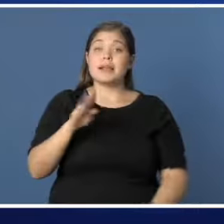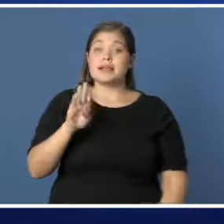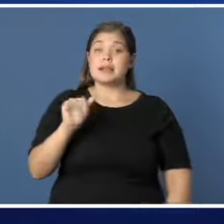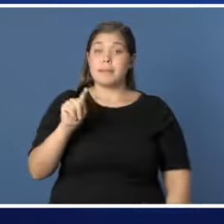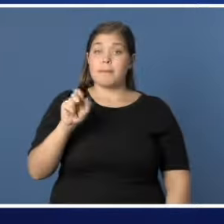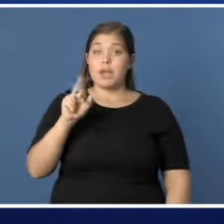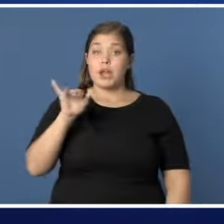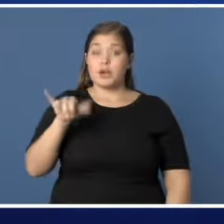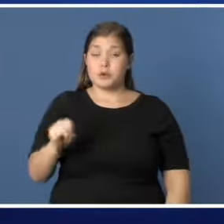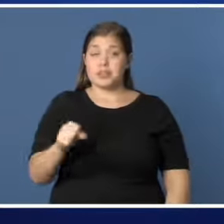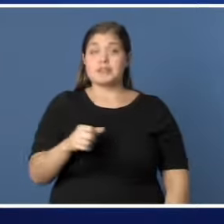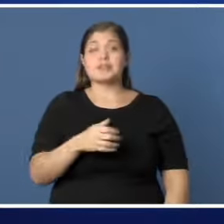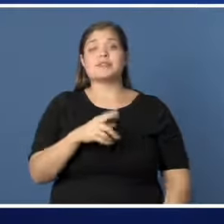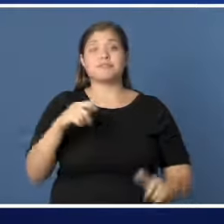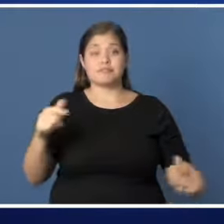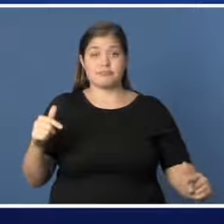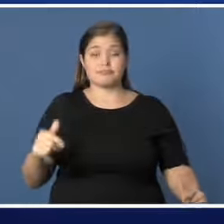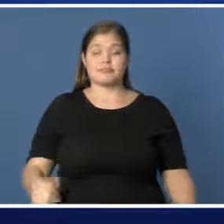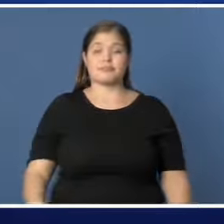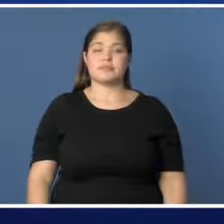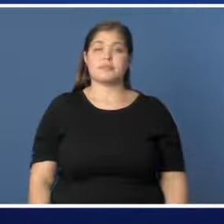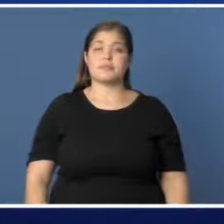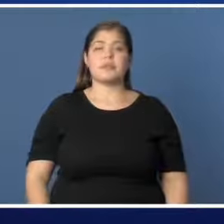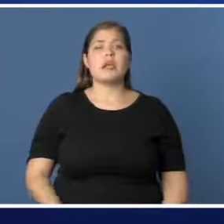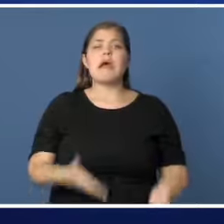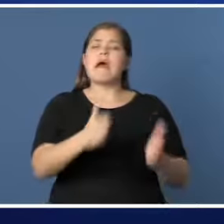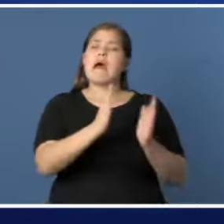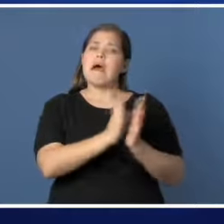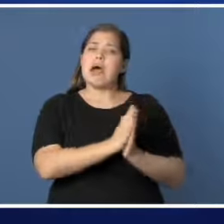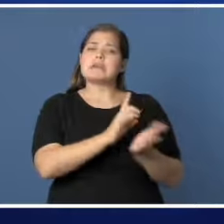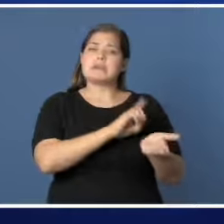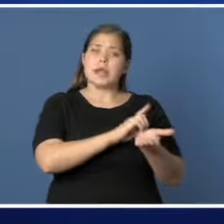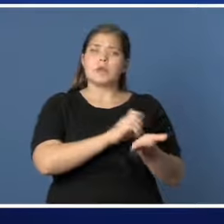Replace batteries, update clothes, etc.